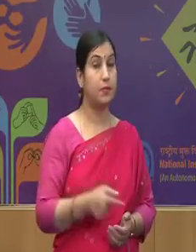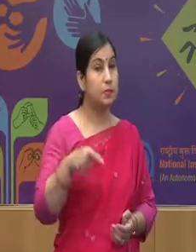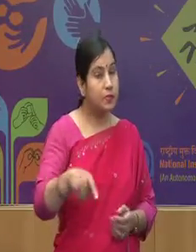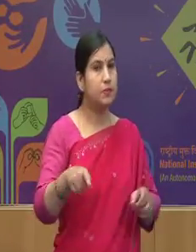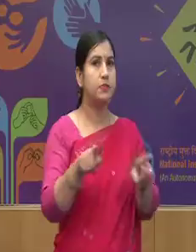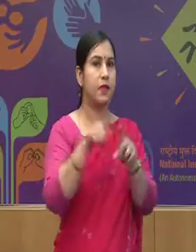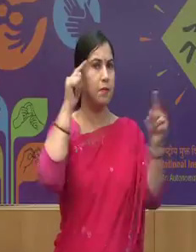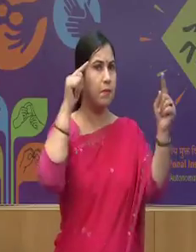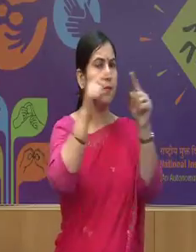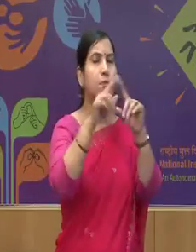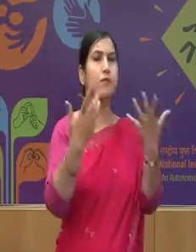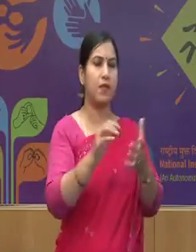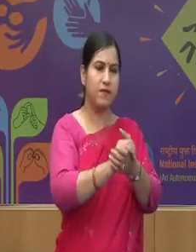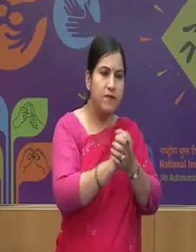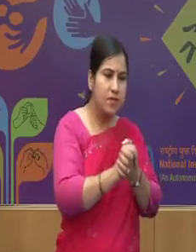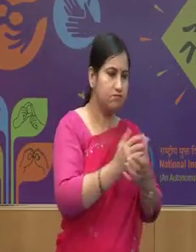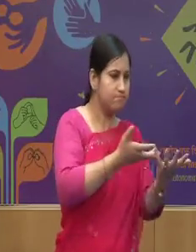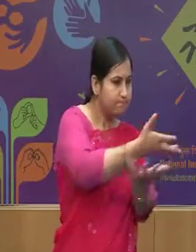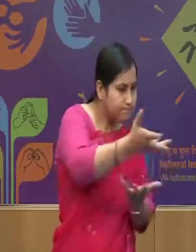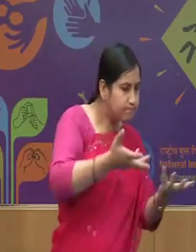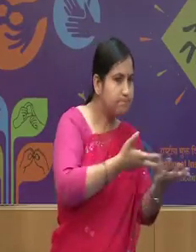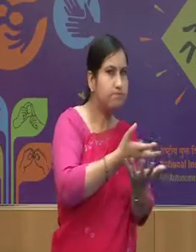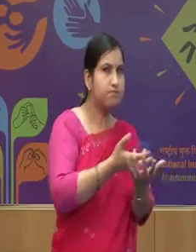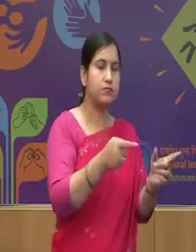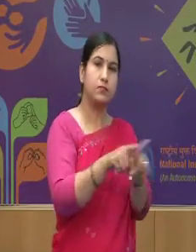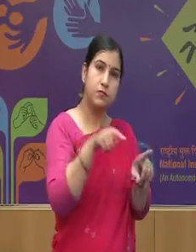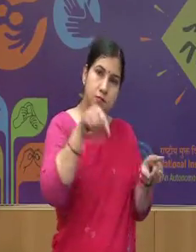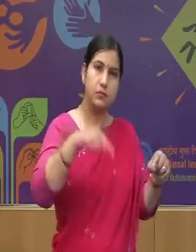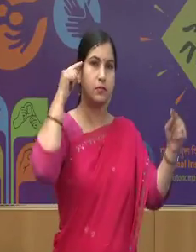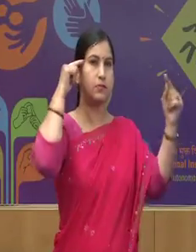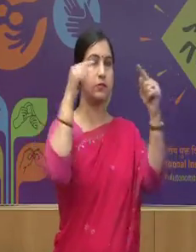formed to develop friendly relations between different countries of the world,